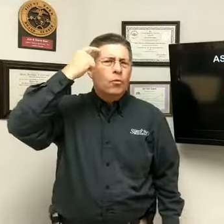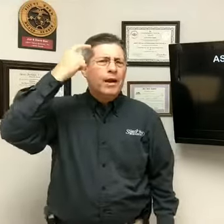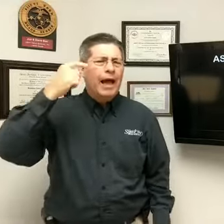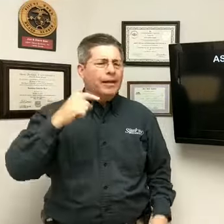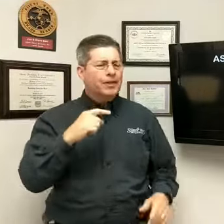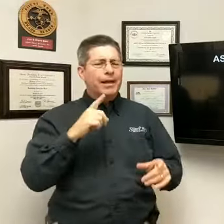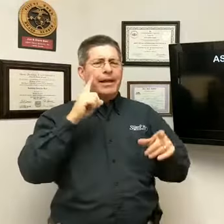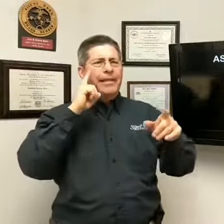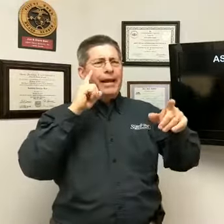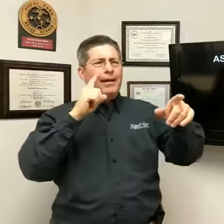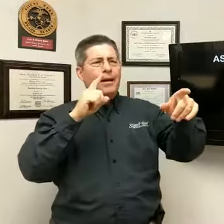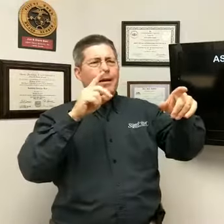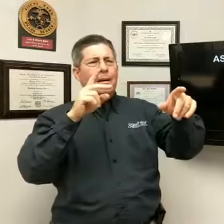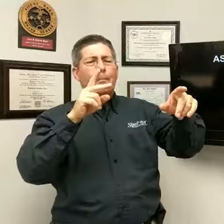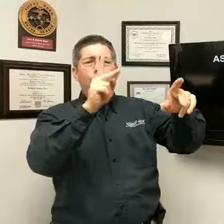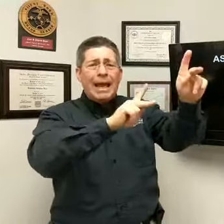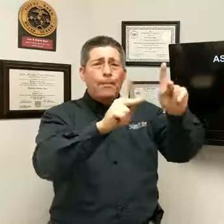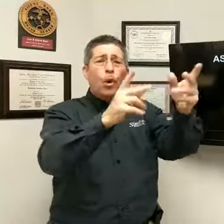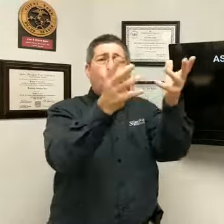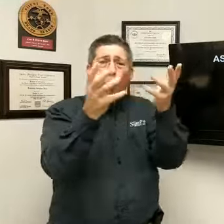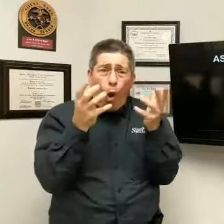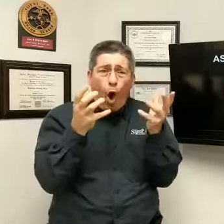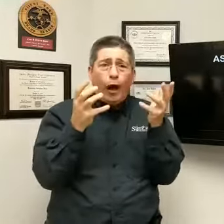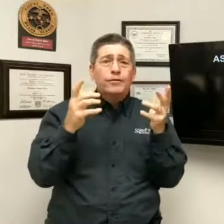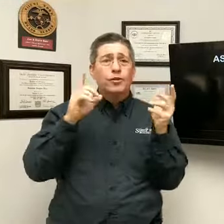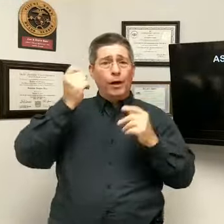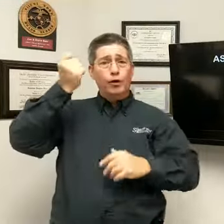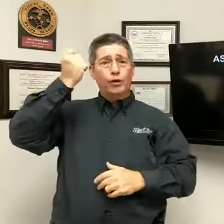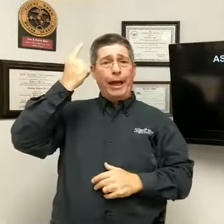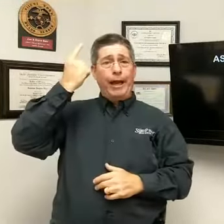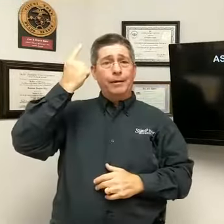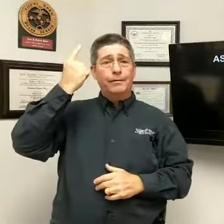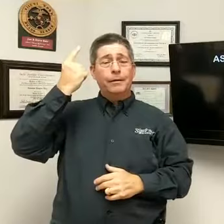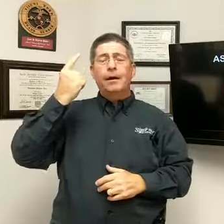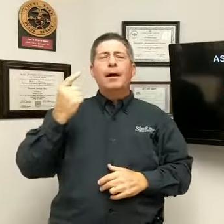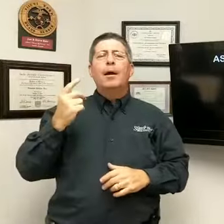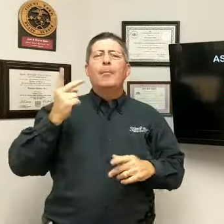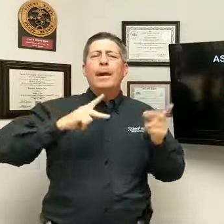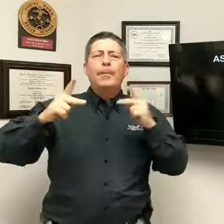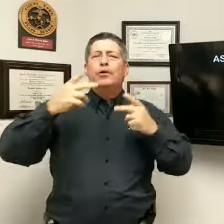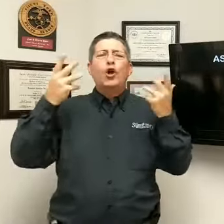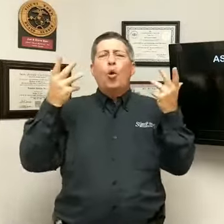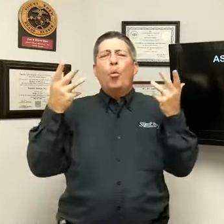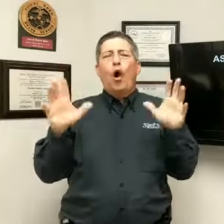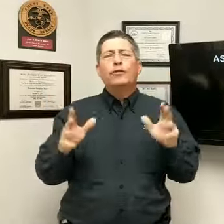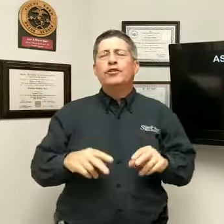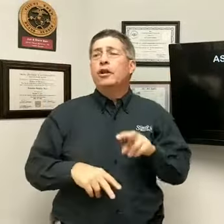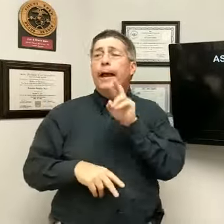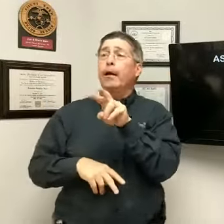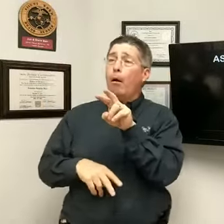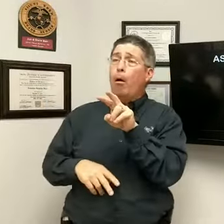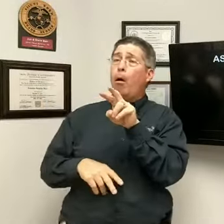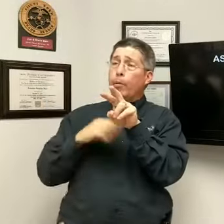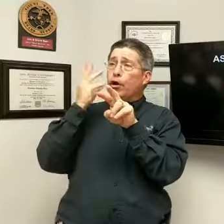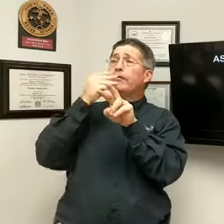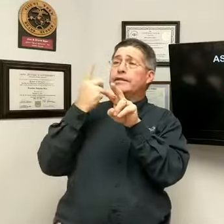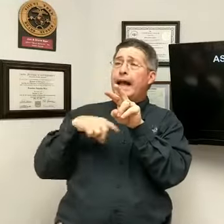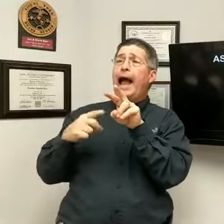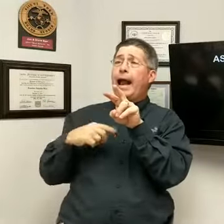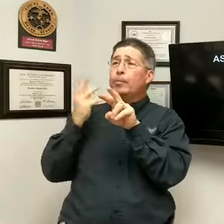Realize that people want to understand. People don't want just to like, oh, beautiful sign,